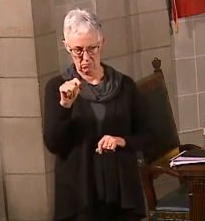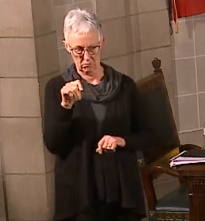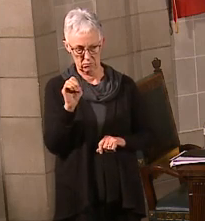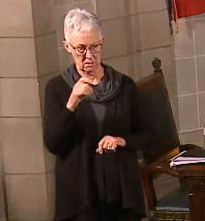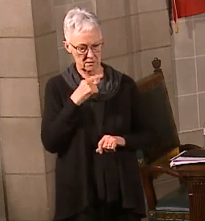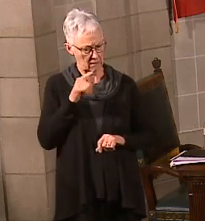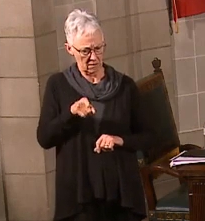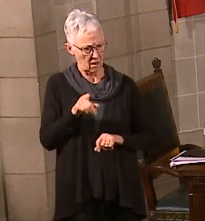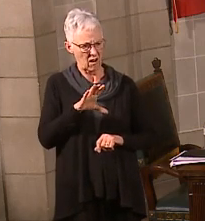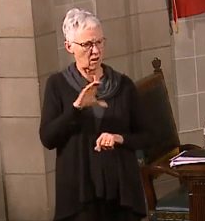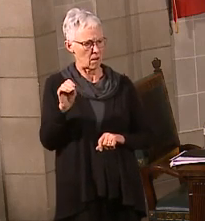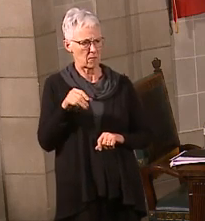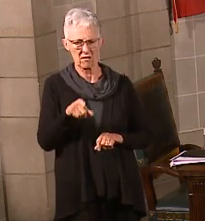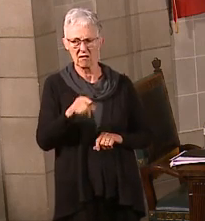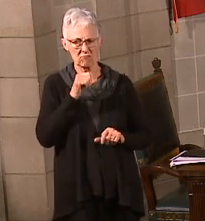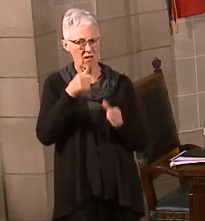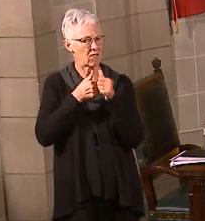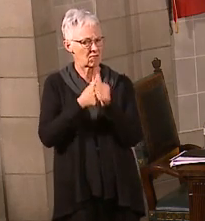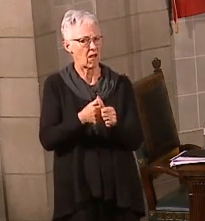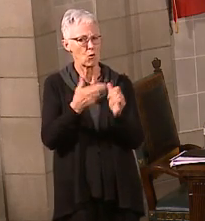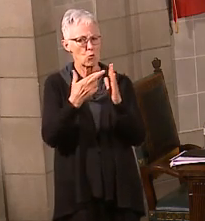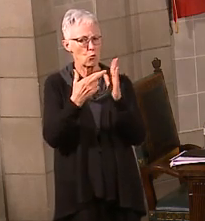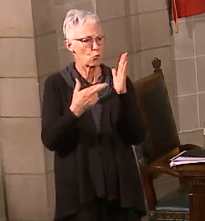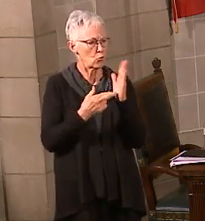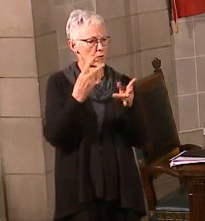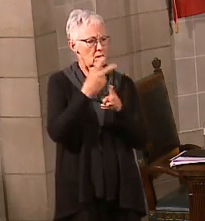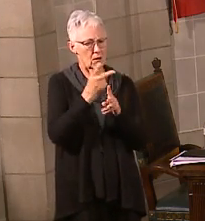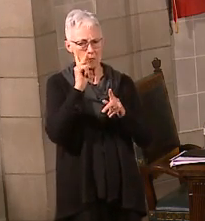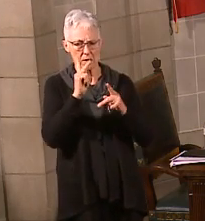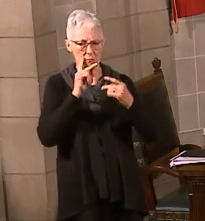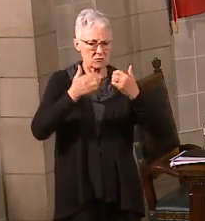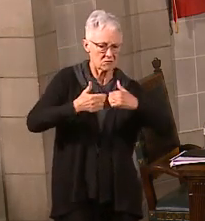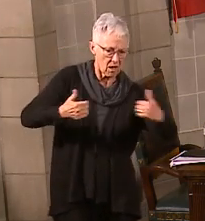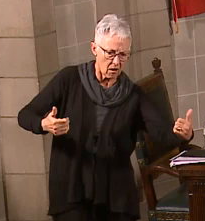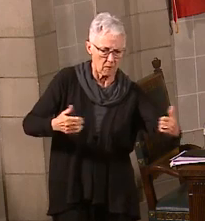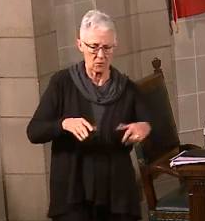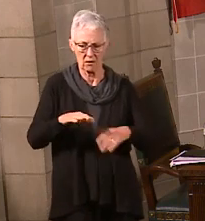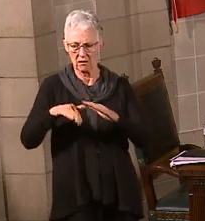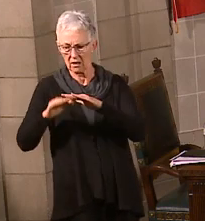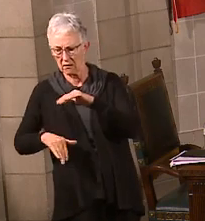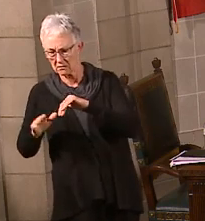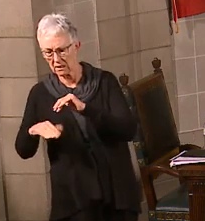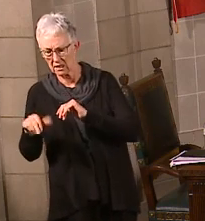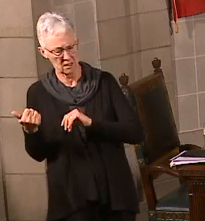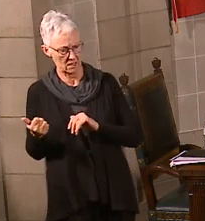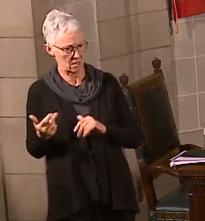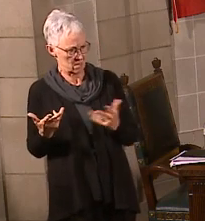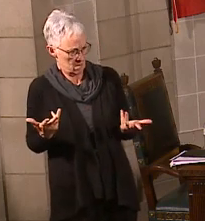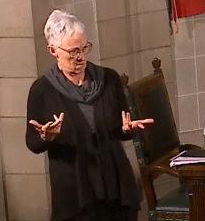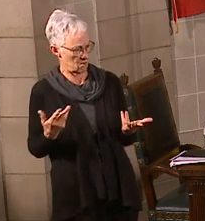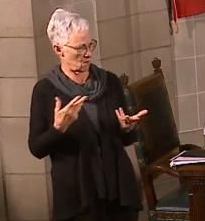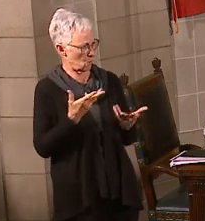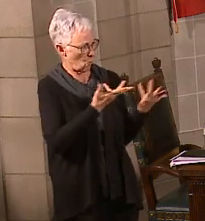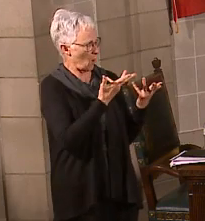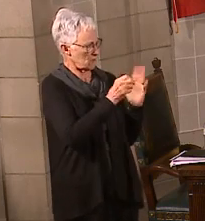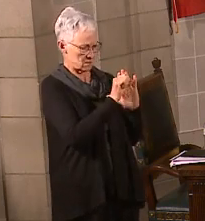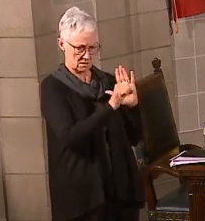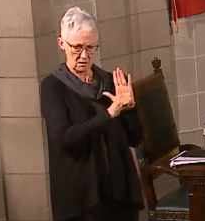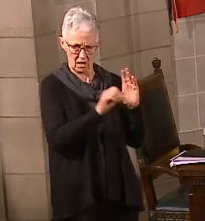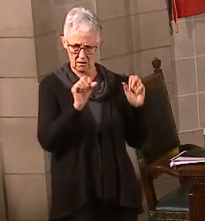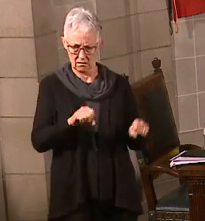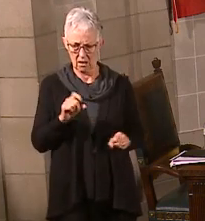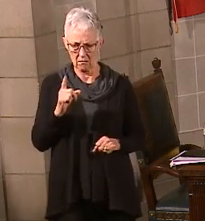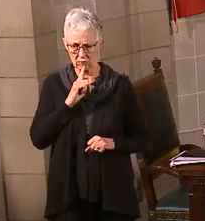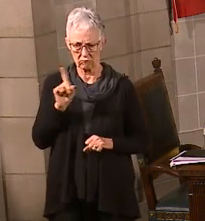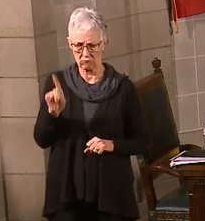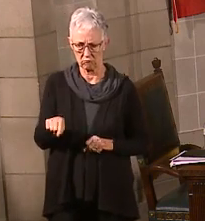the workplace. And what kind of guidance does the state have? As a matter of fact, we've set up, and maybe actually this is a good topic